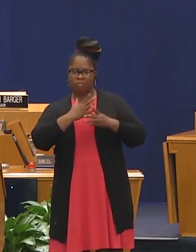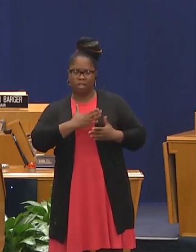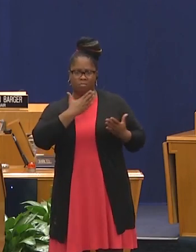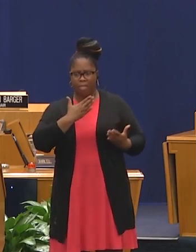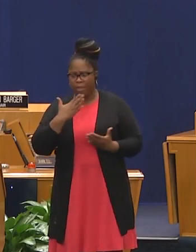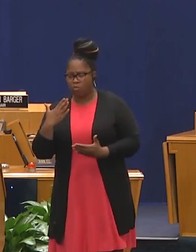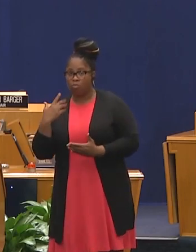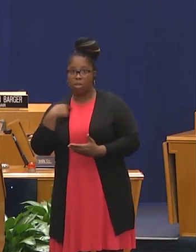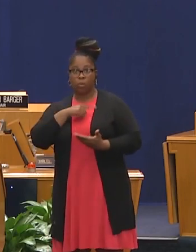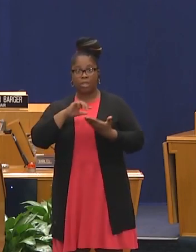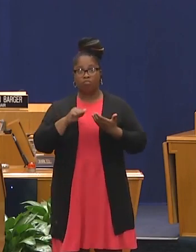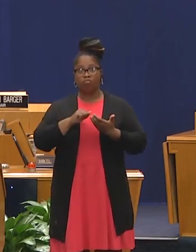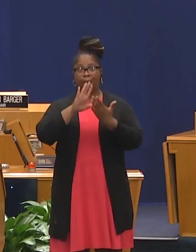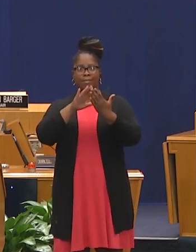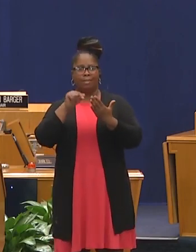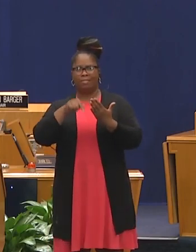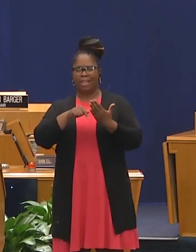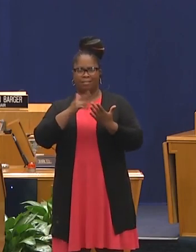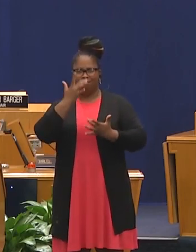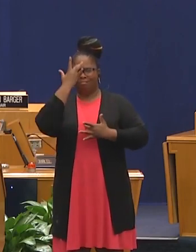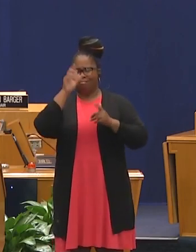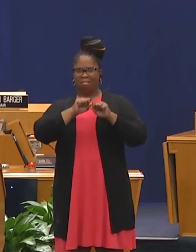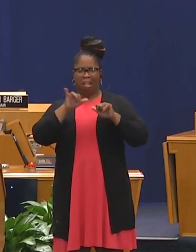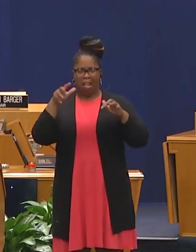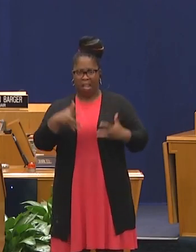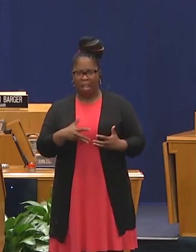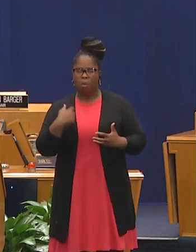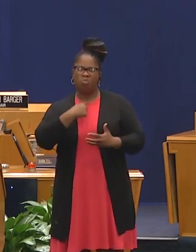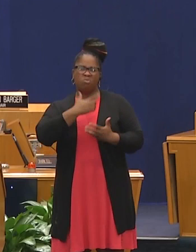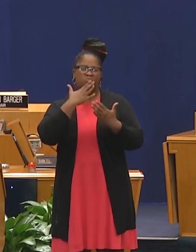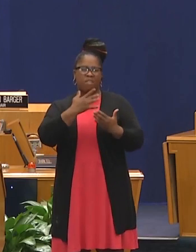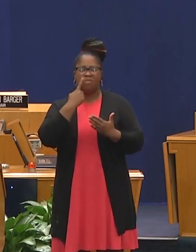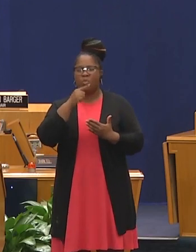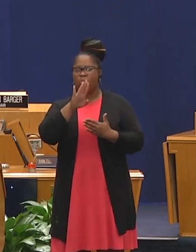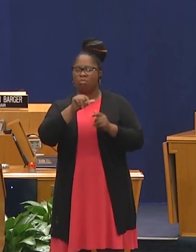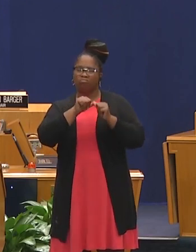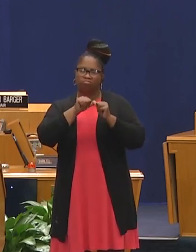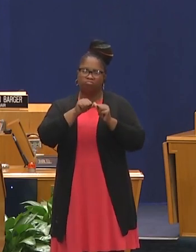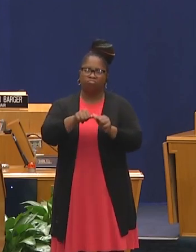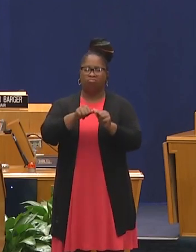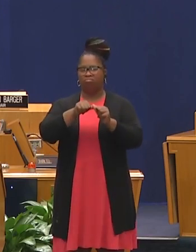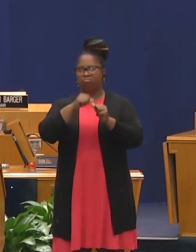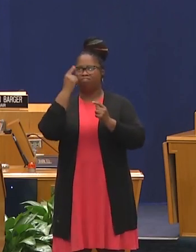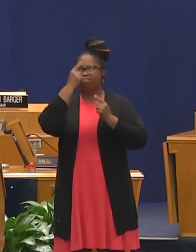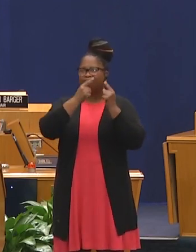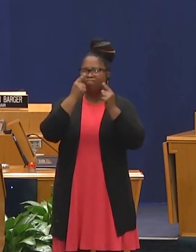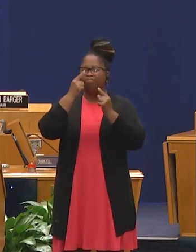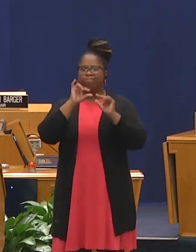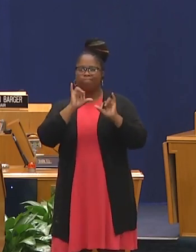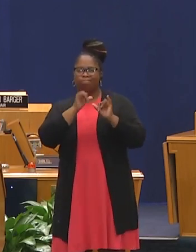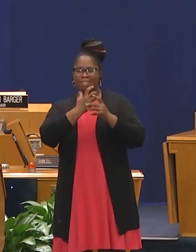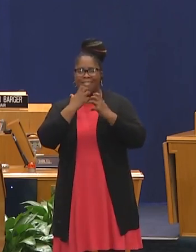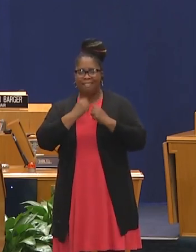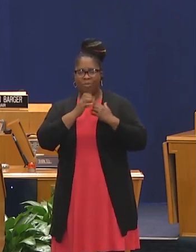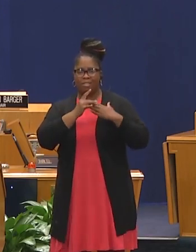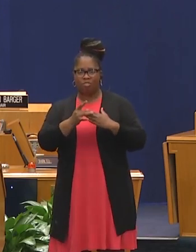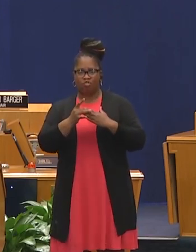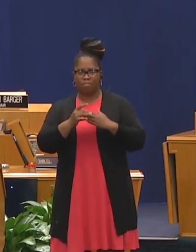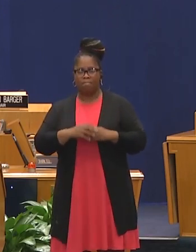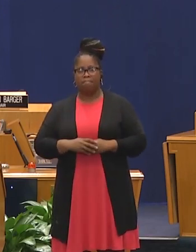the COVID-19 pandemic, we're grateful for your steadfast and thoughtful leadership. To update you on our